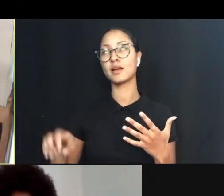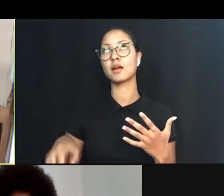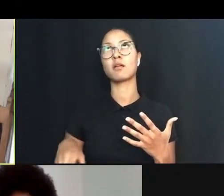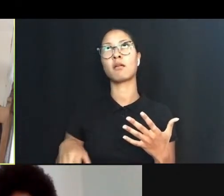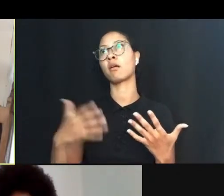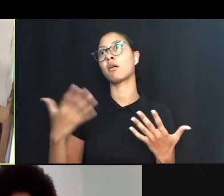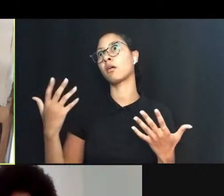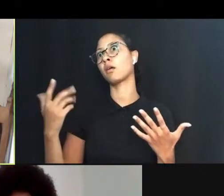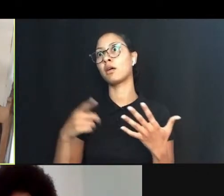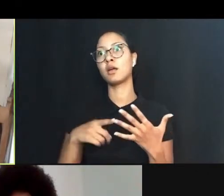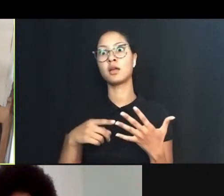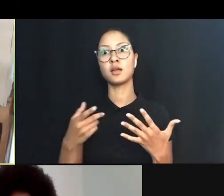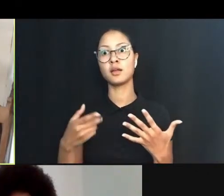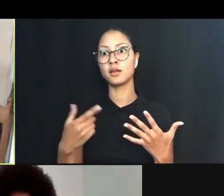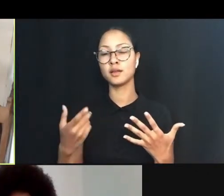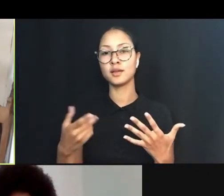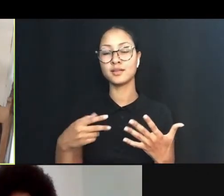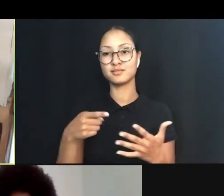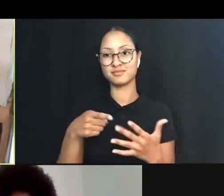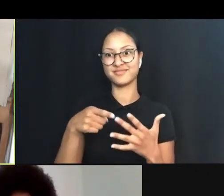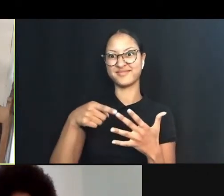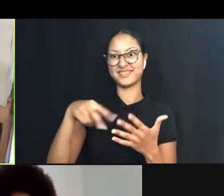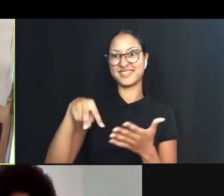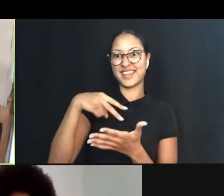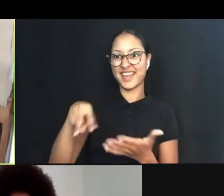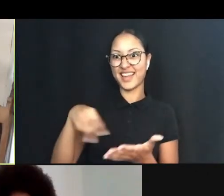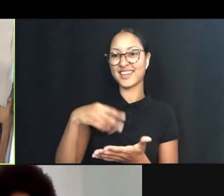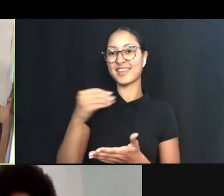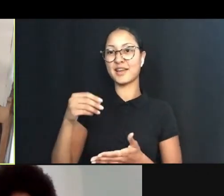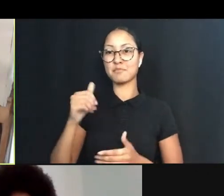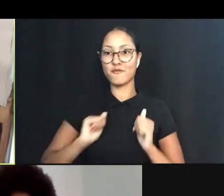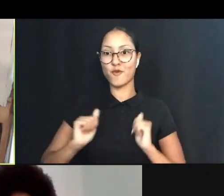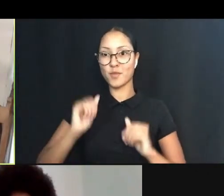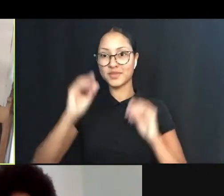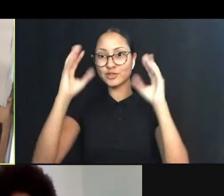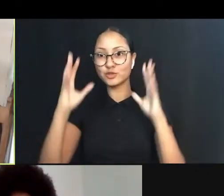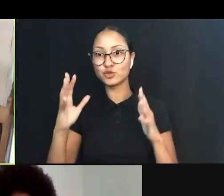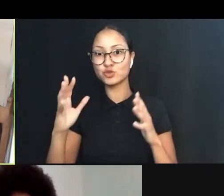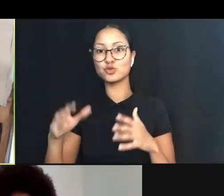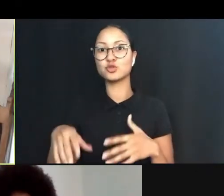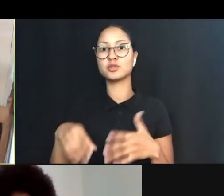dance and performance teachers. I will say capoeira